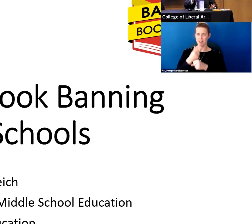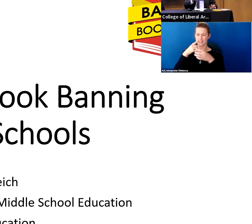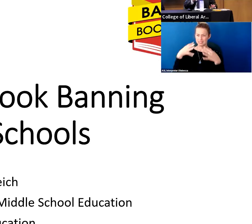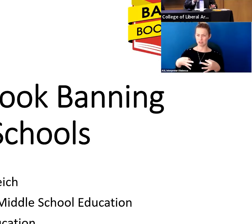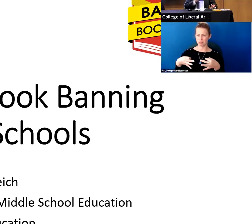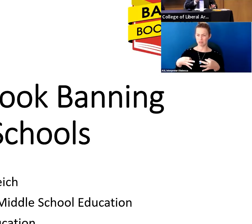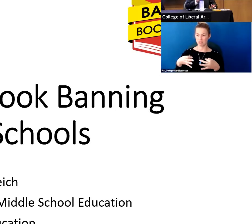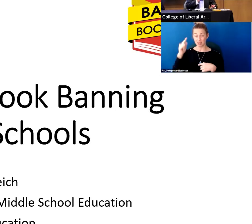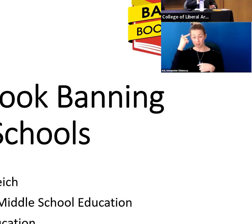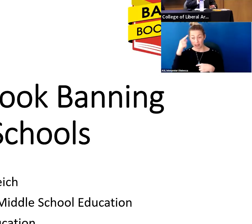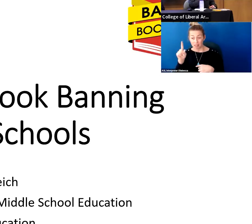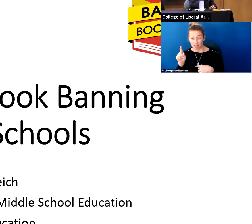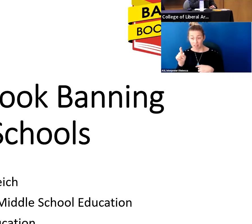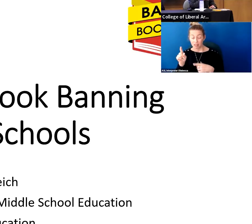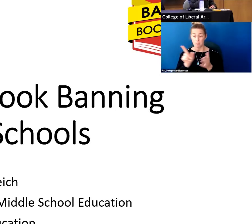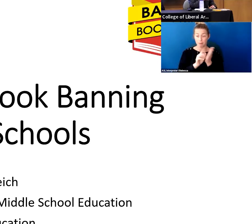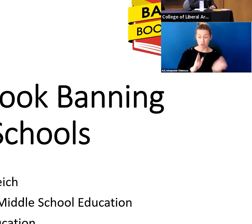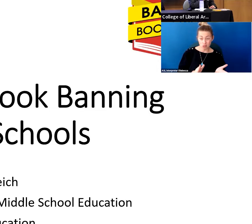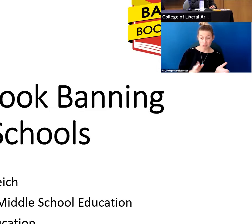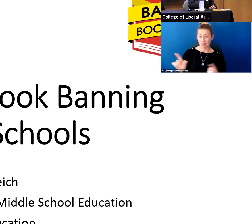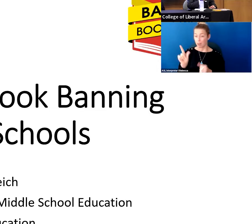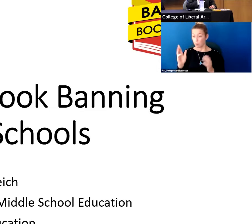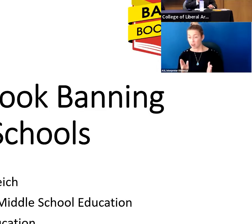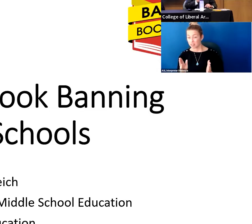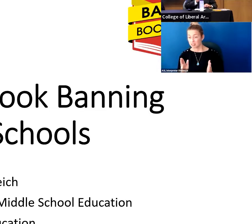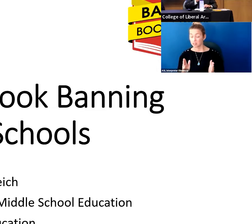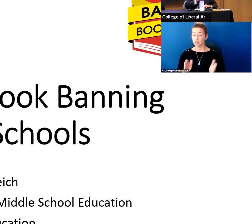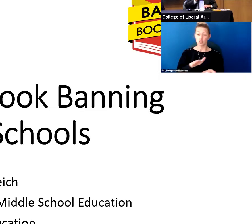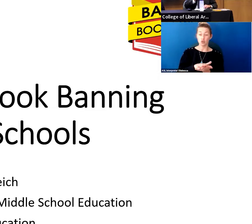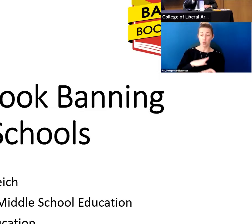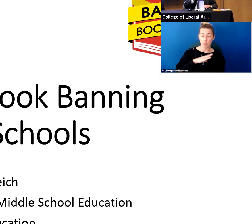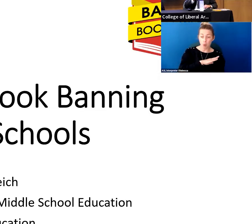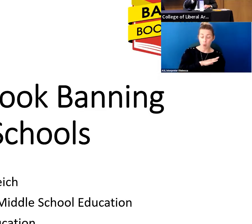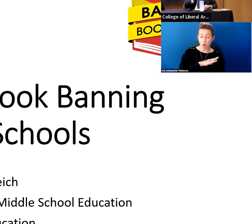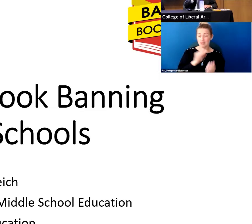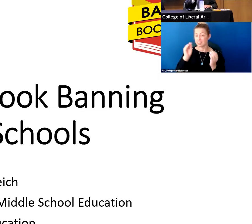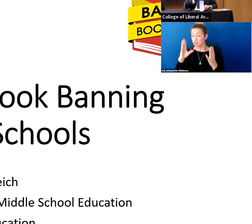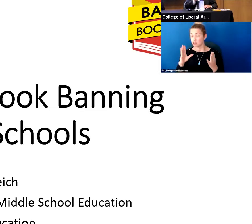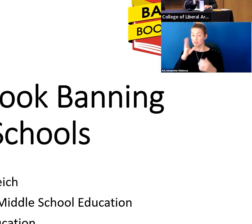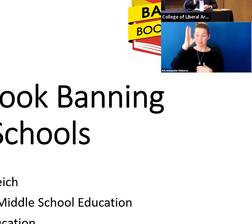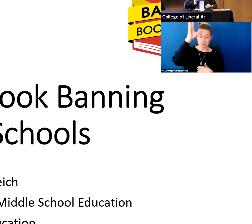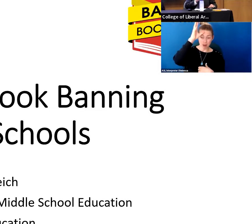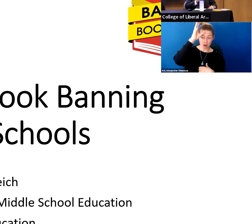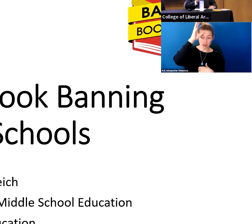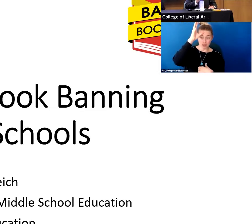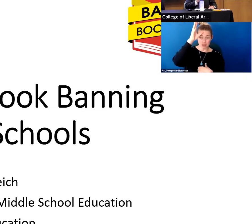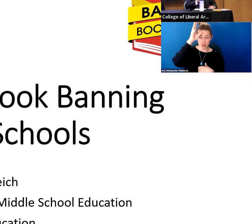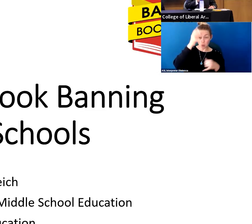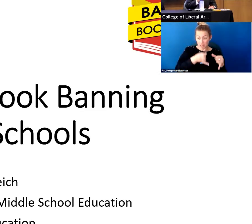government, publishers, librarians, local school boards, teachers, parents, or individual